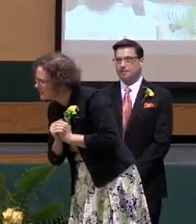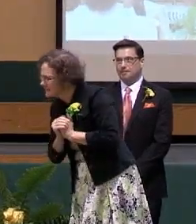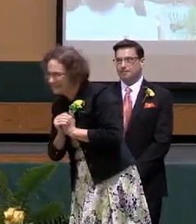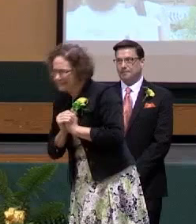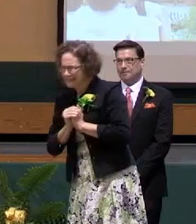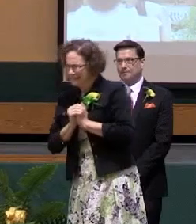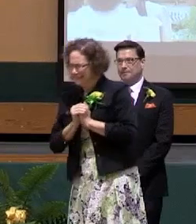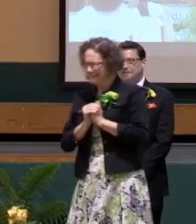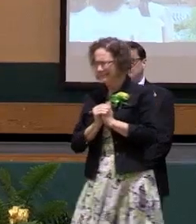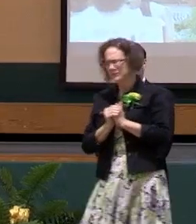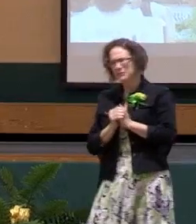these diplomas?